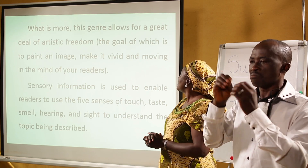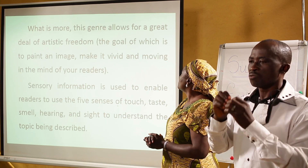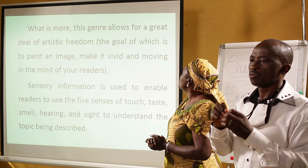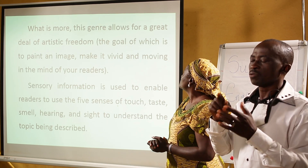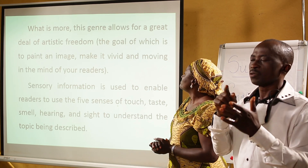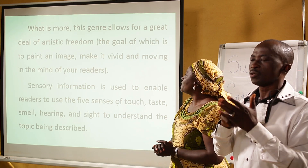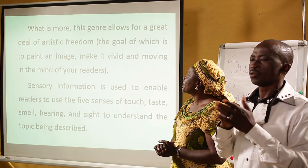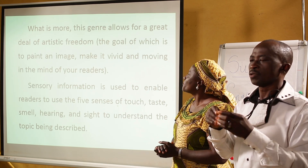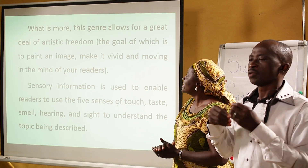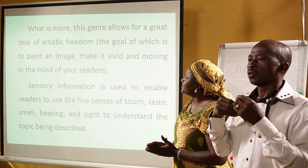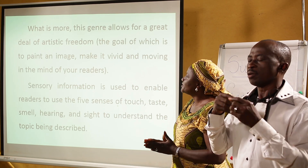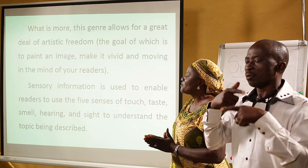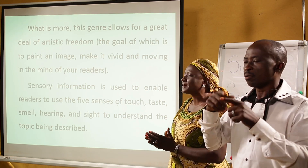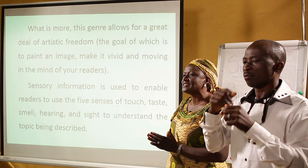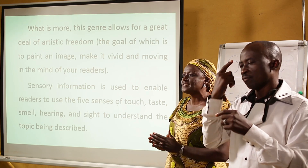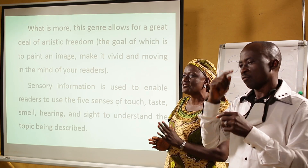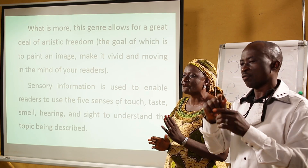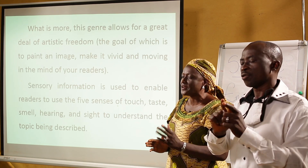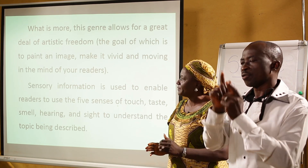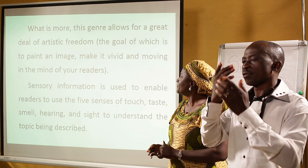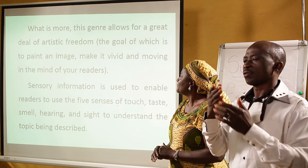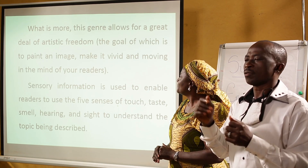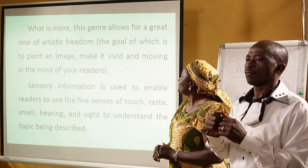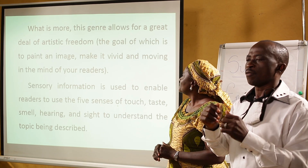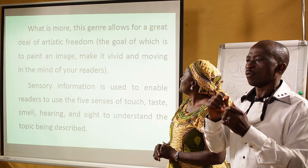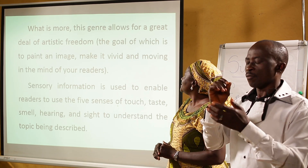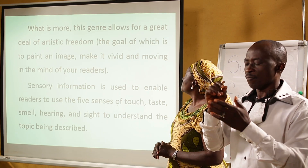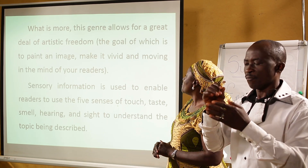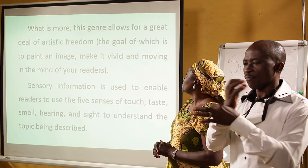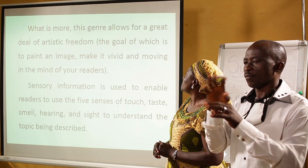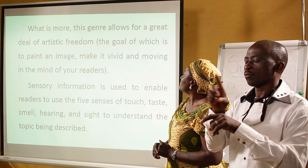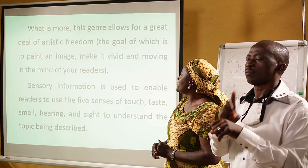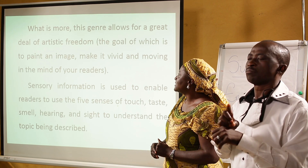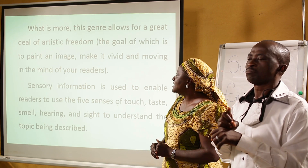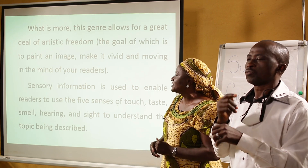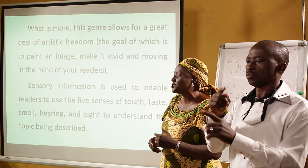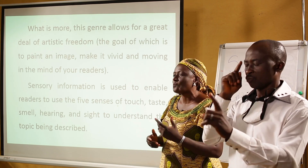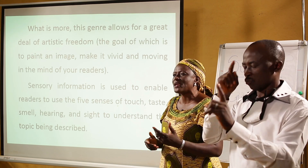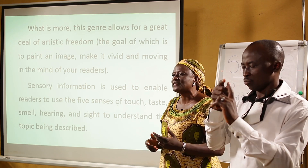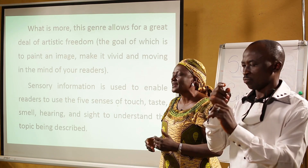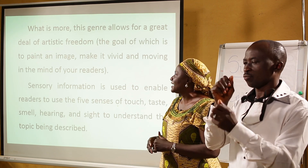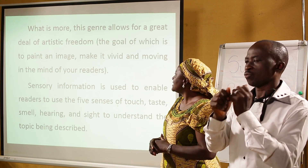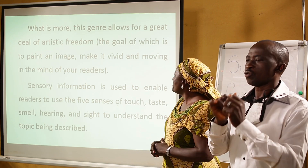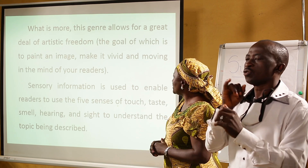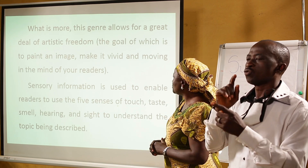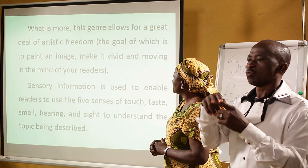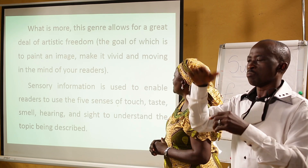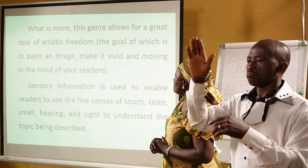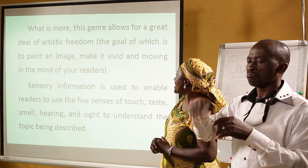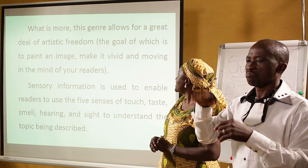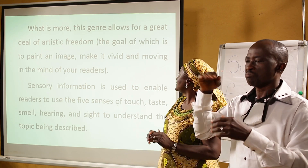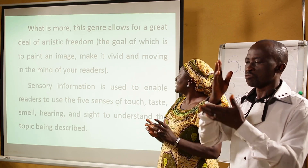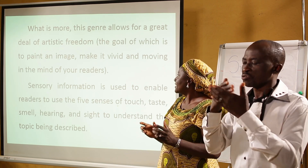genre allows for a great deal of artistic freedom, the goal of which is to paint an